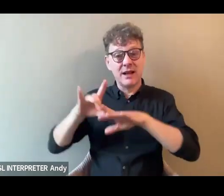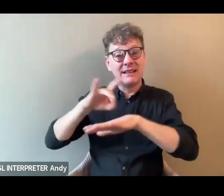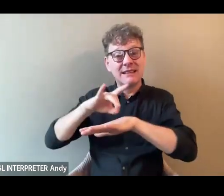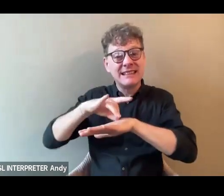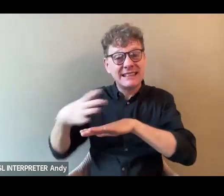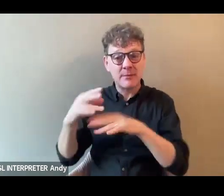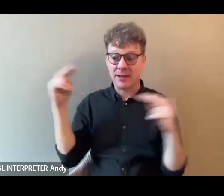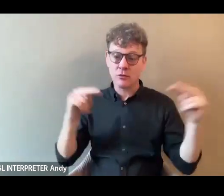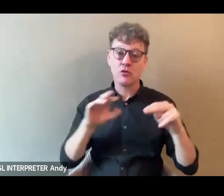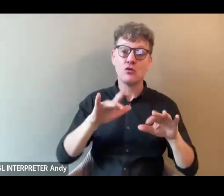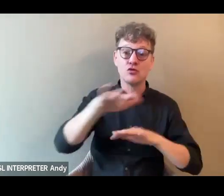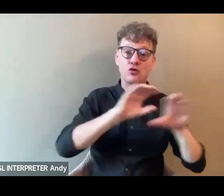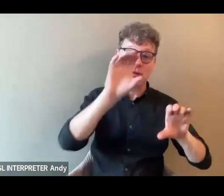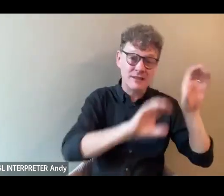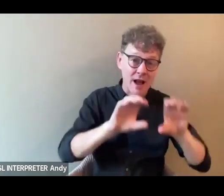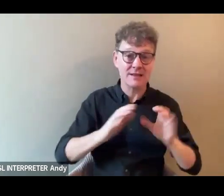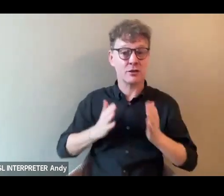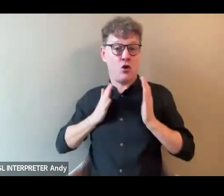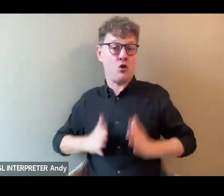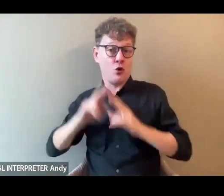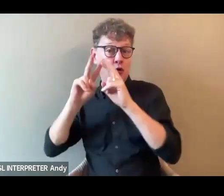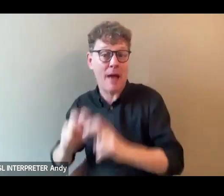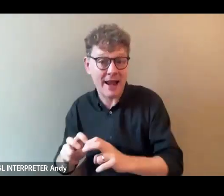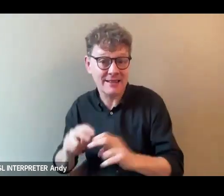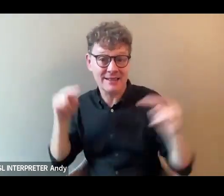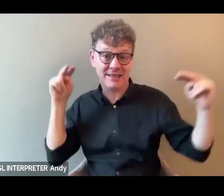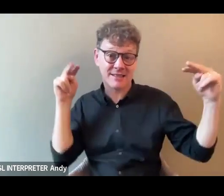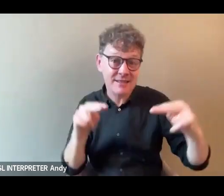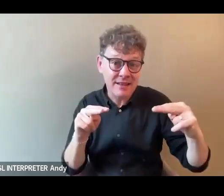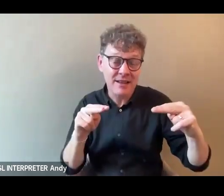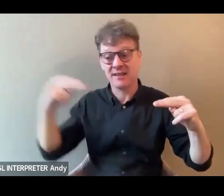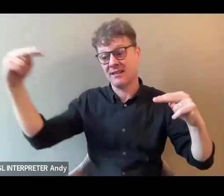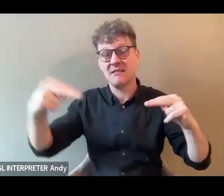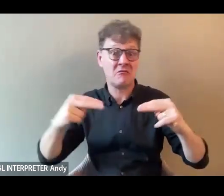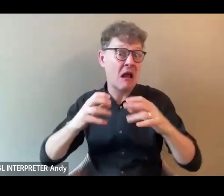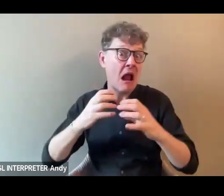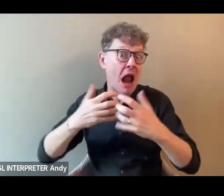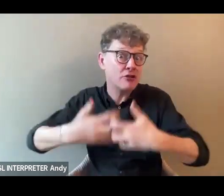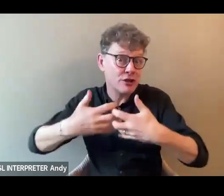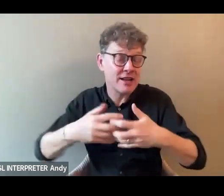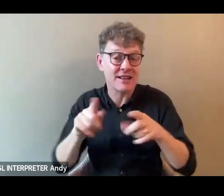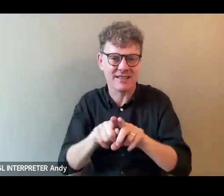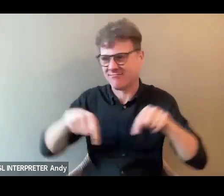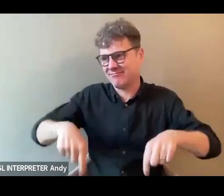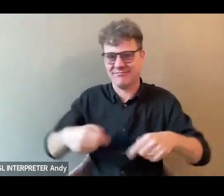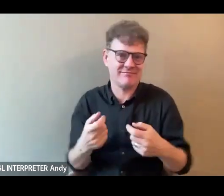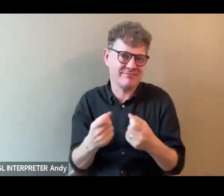have a mixture of social sciences, humanities, and engineers predominantly,